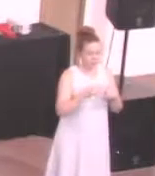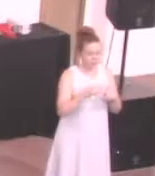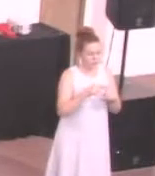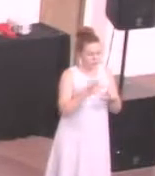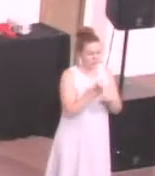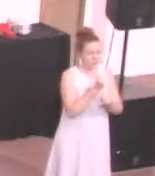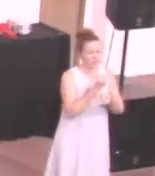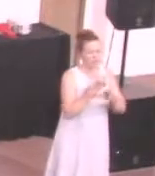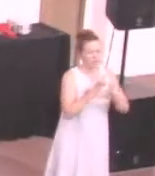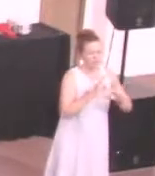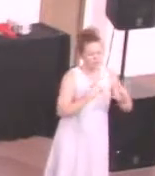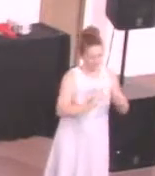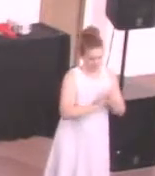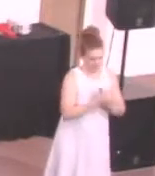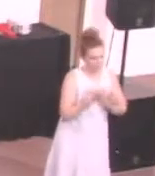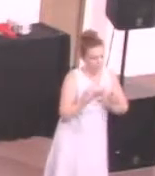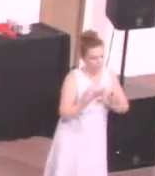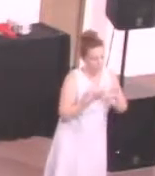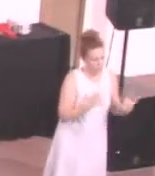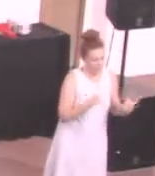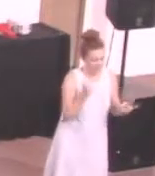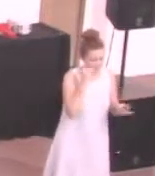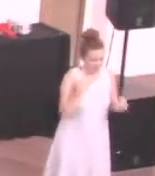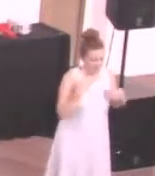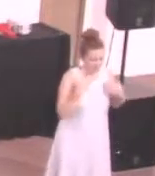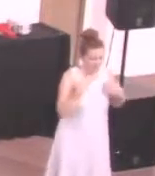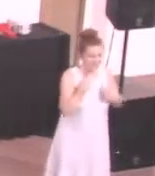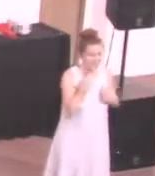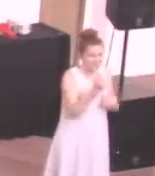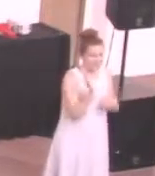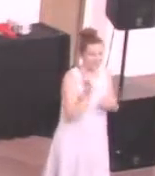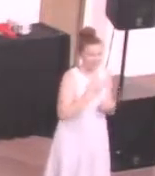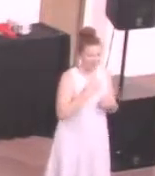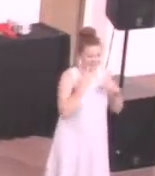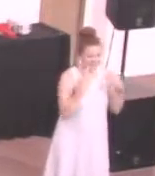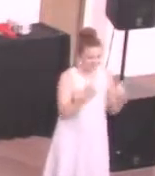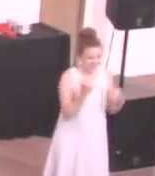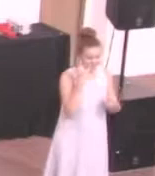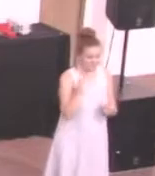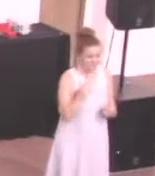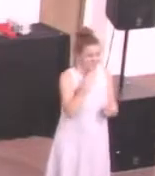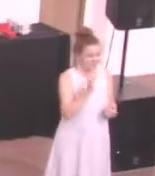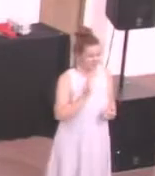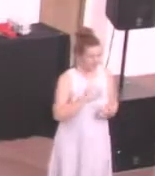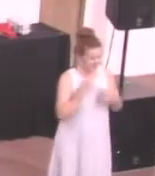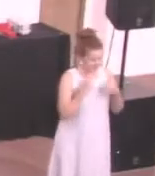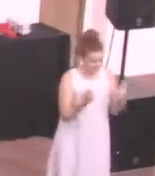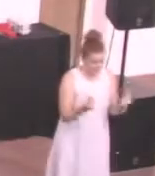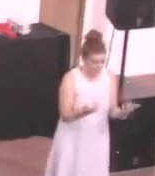we confess our what? Amen. If we confess our... Here's what we're going to do.